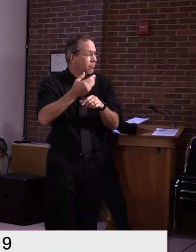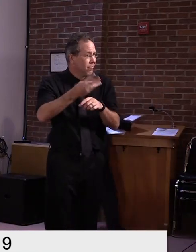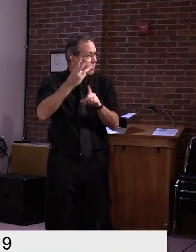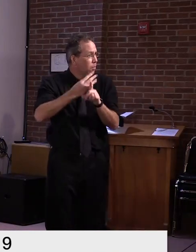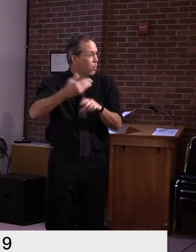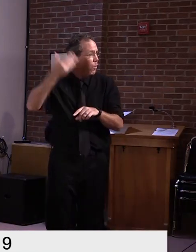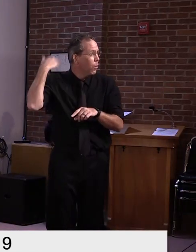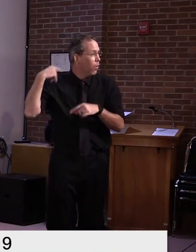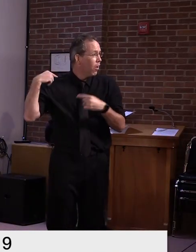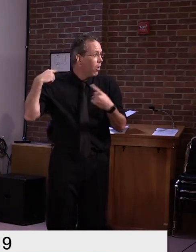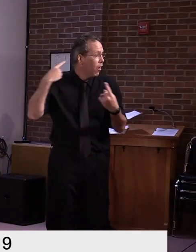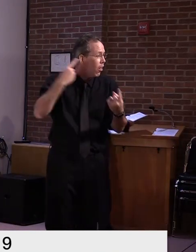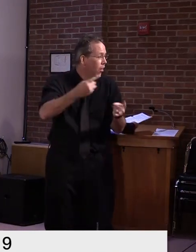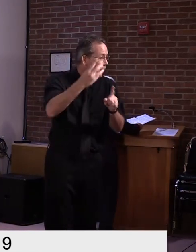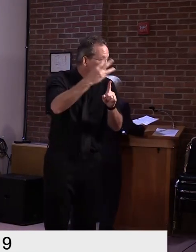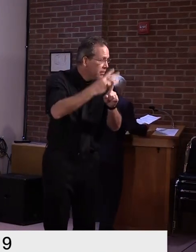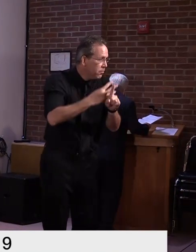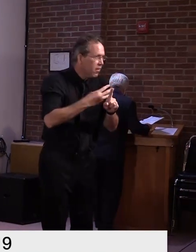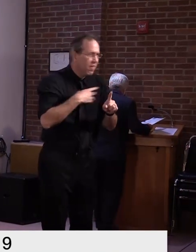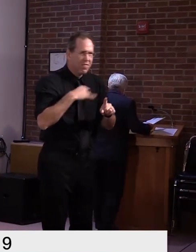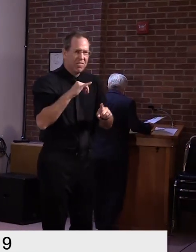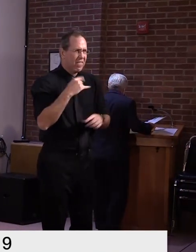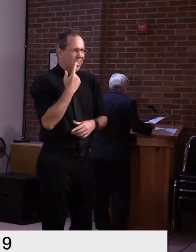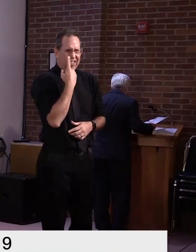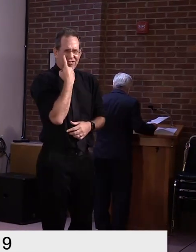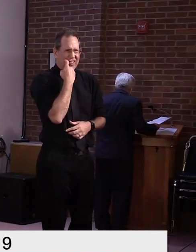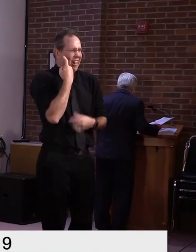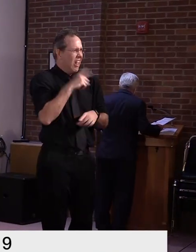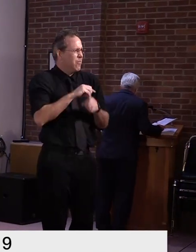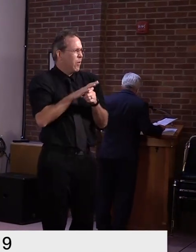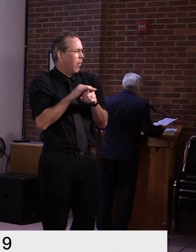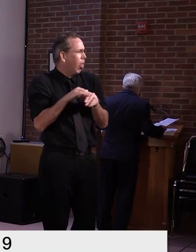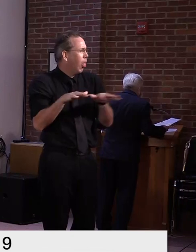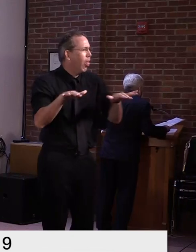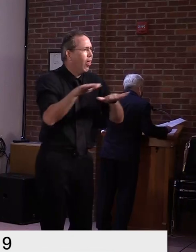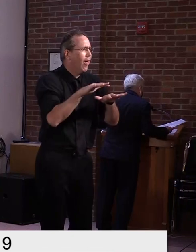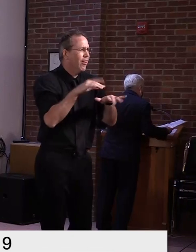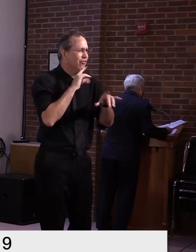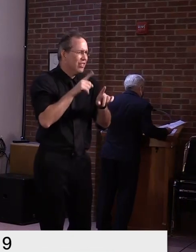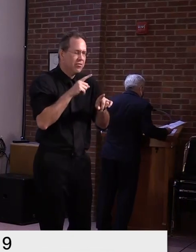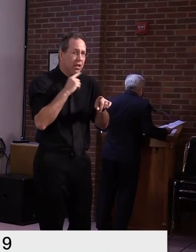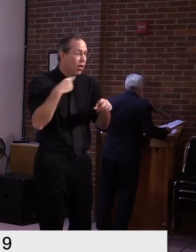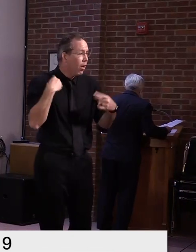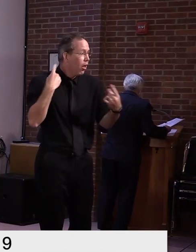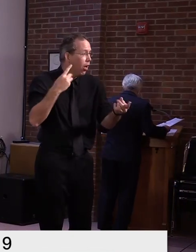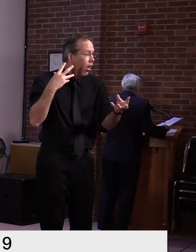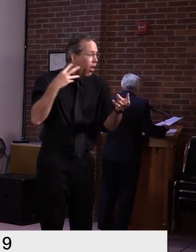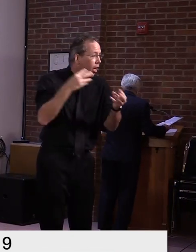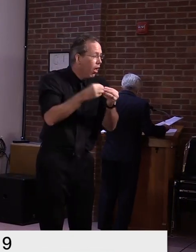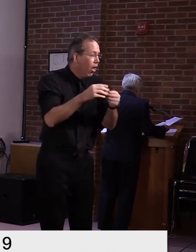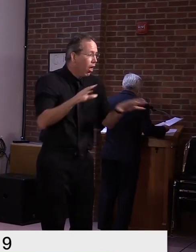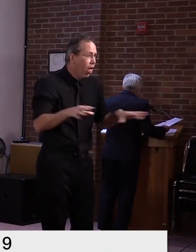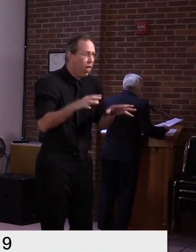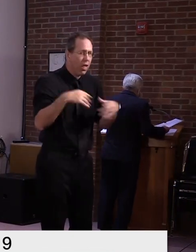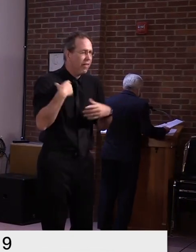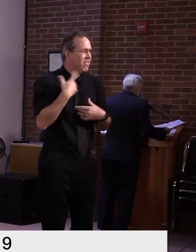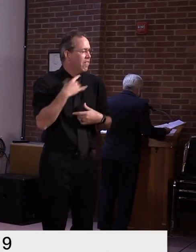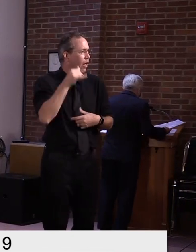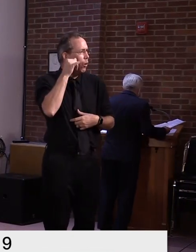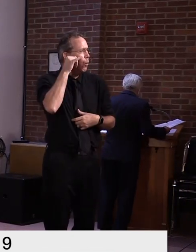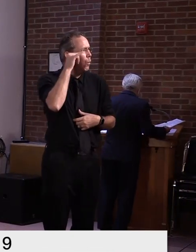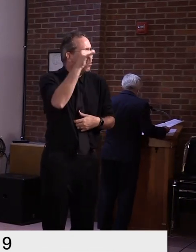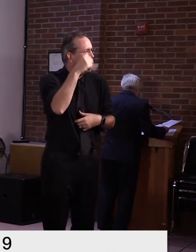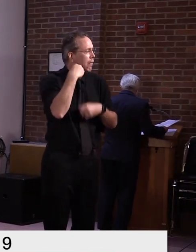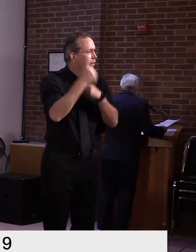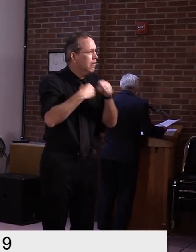just yesterday. And in others, with all that's happened and all that's changed, it feels like it's been years. It's